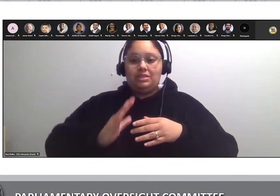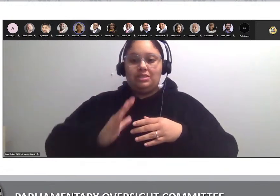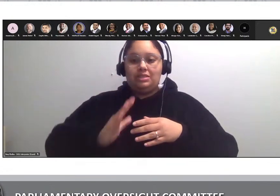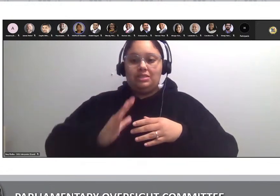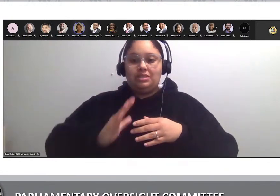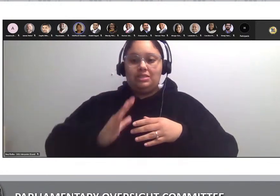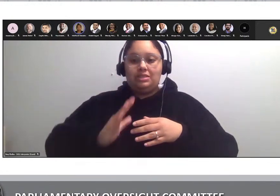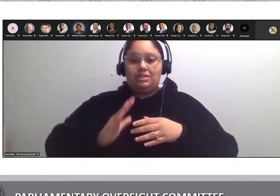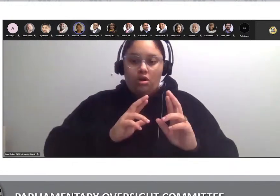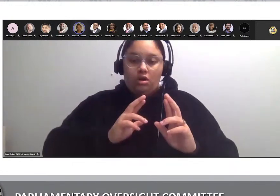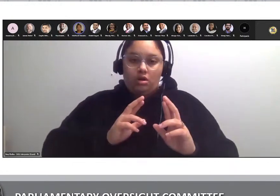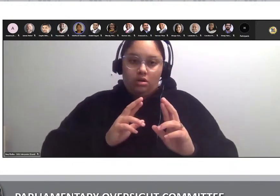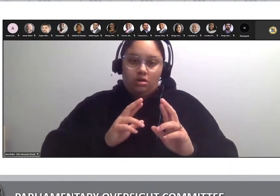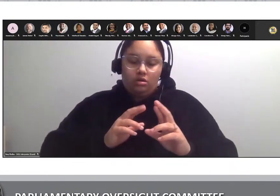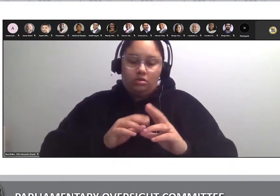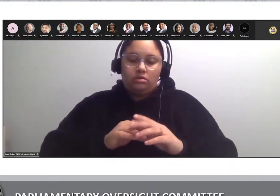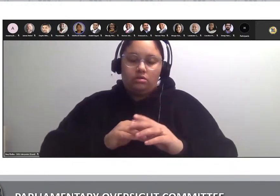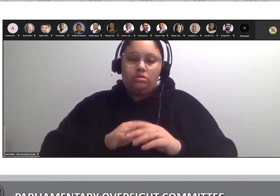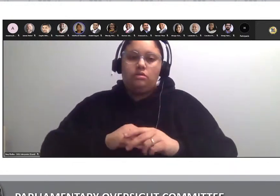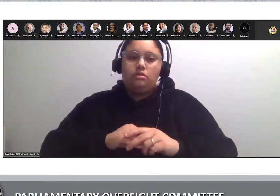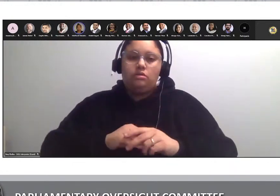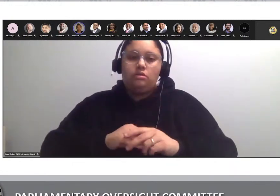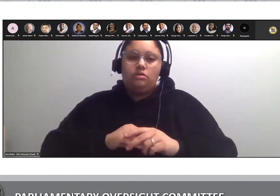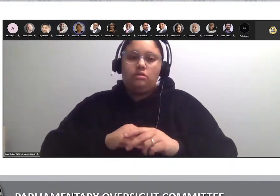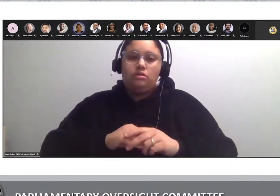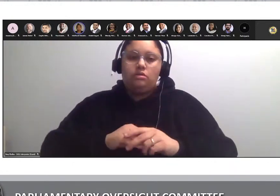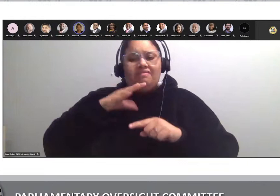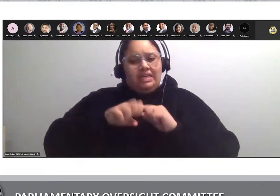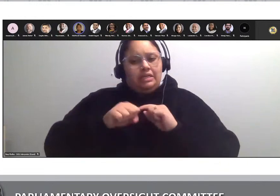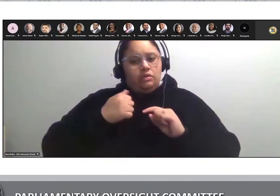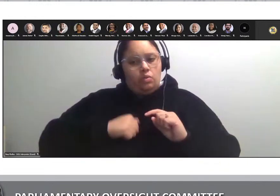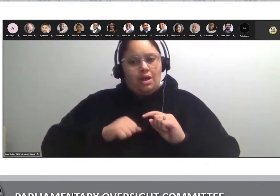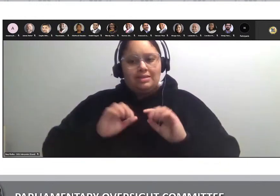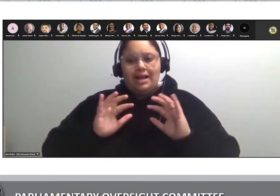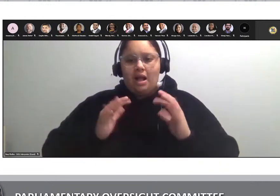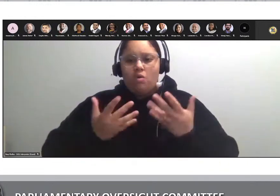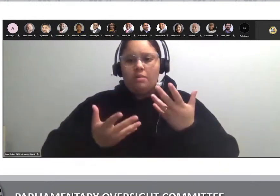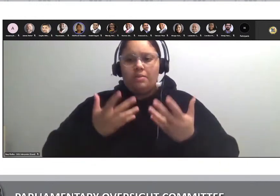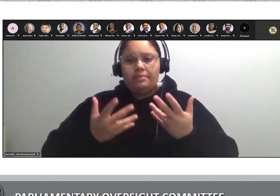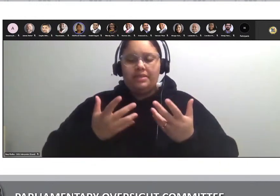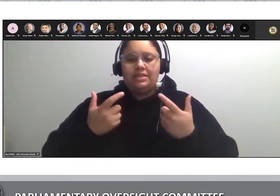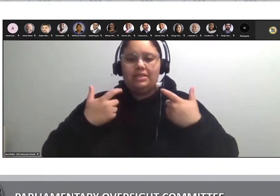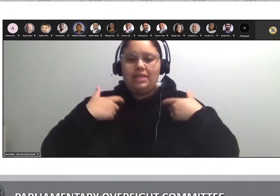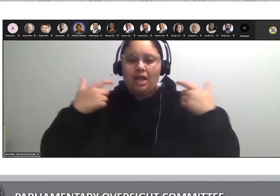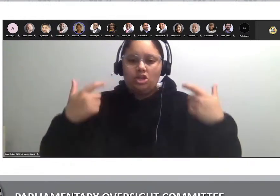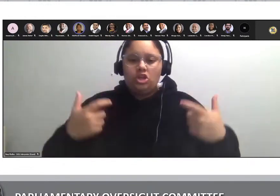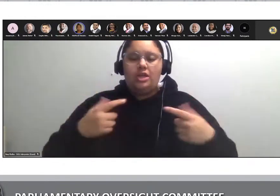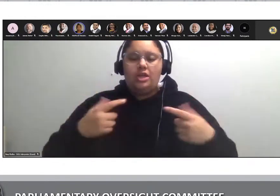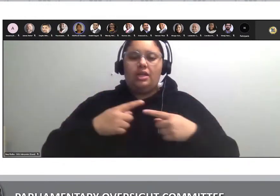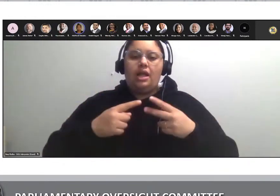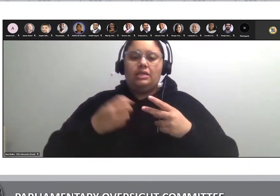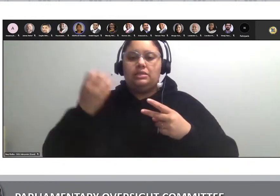to find out how, and then maybe Secretary and the Speaker, they will help